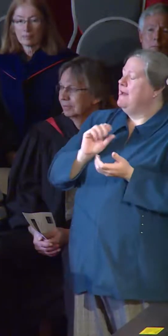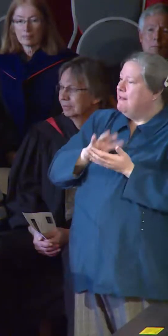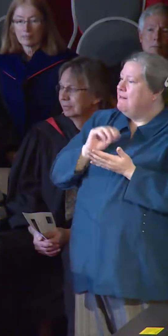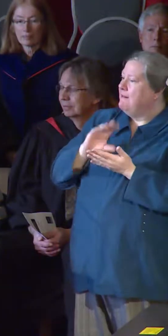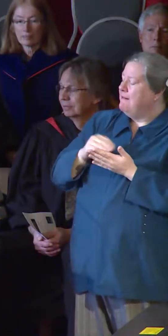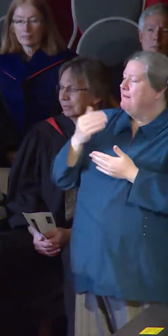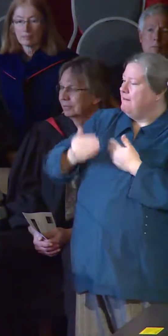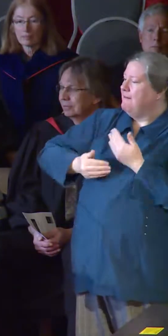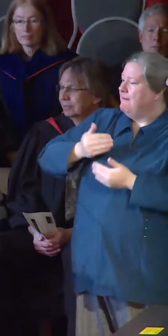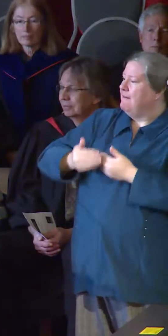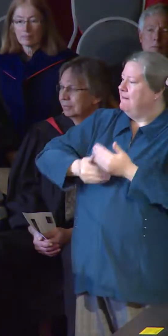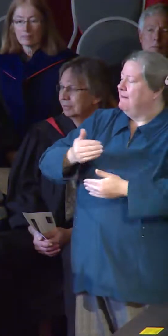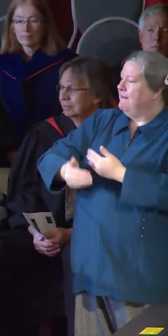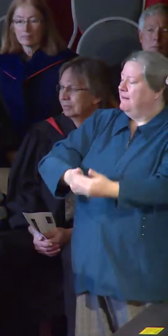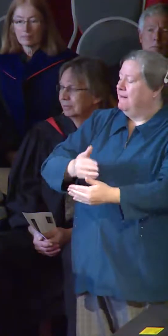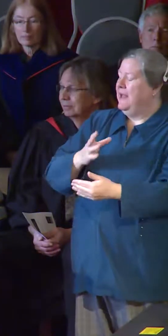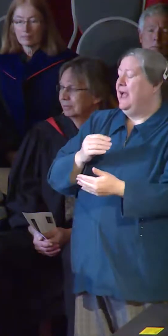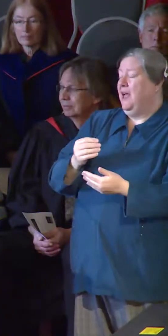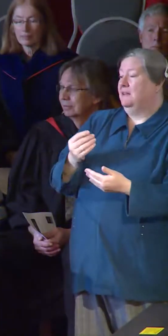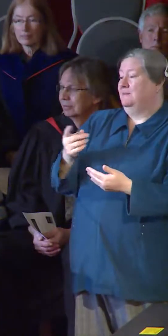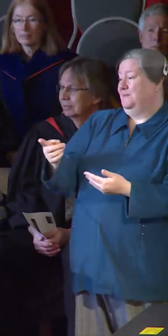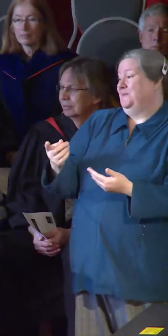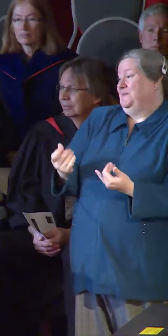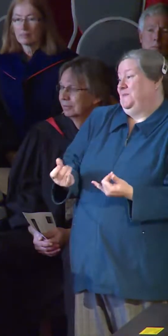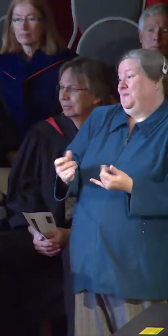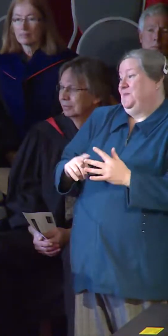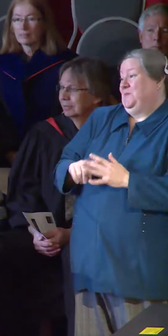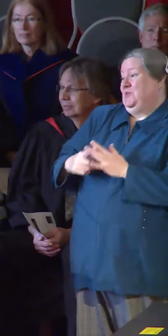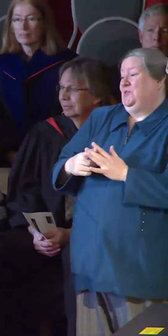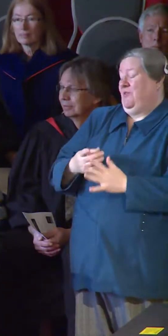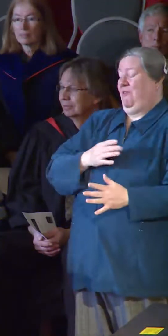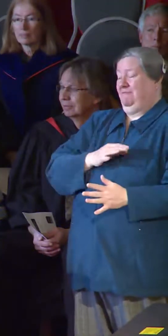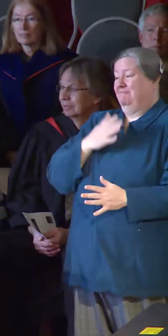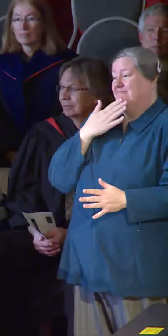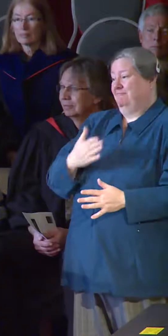forward, and you're off to a good start.